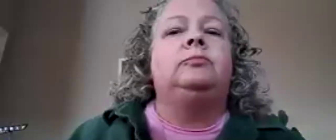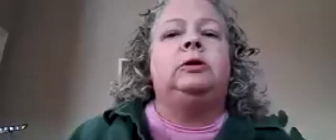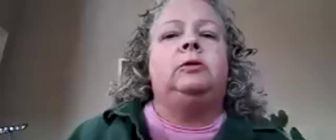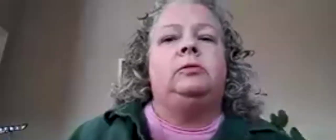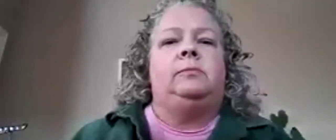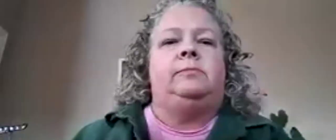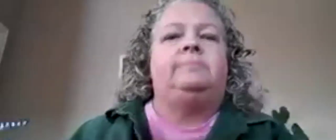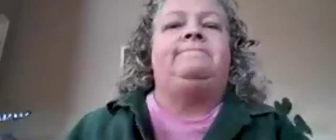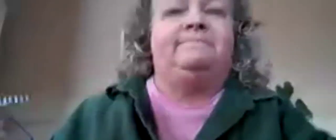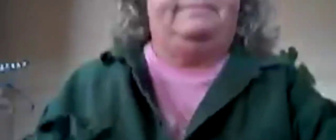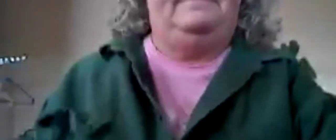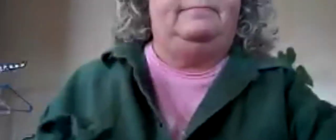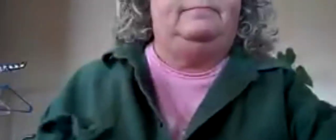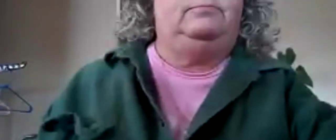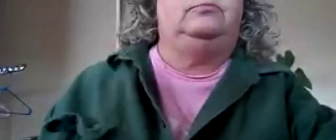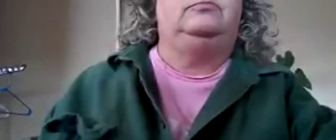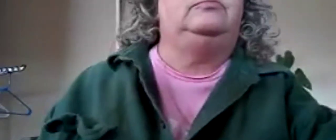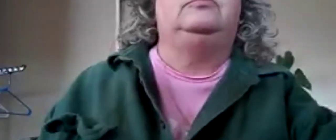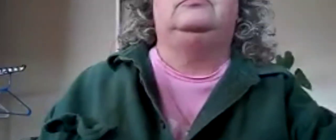Here, Colorado Springs.